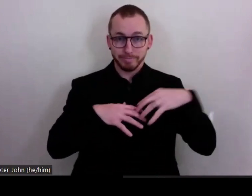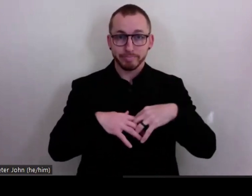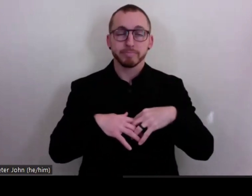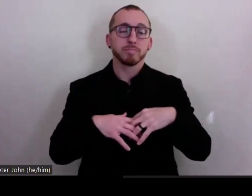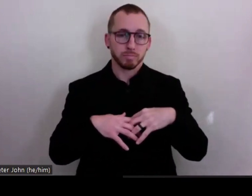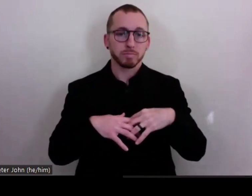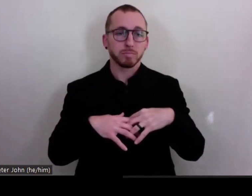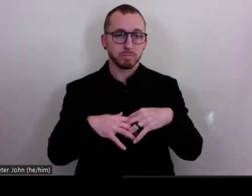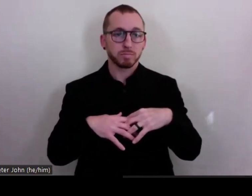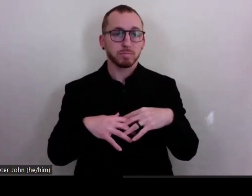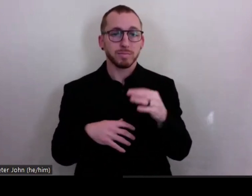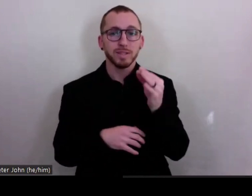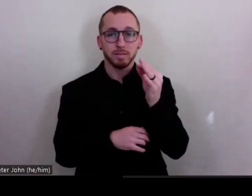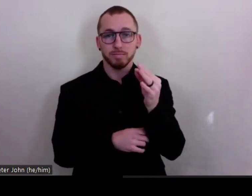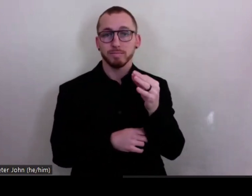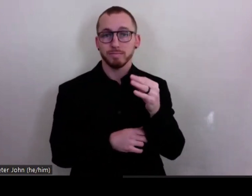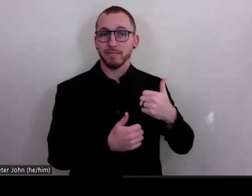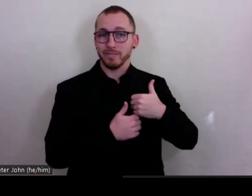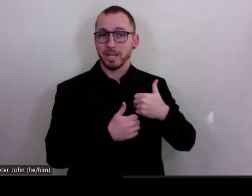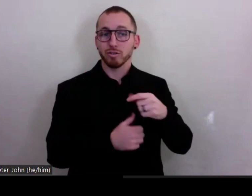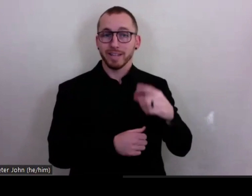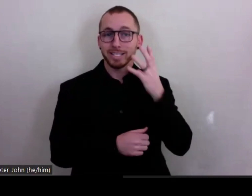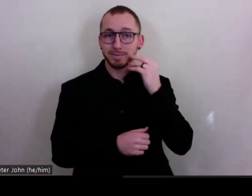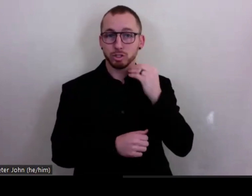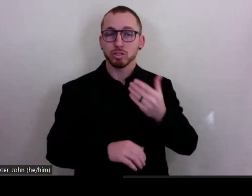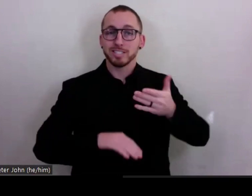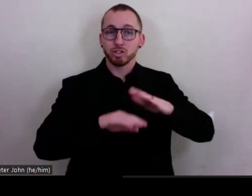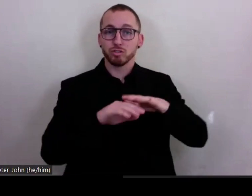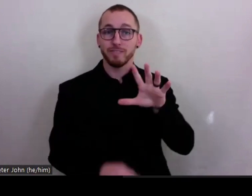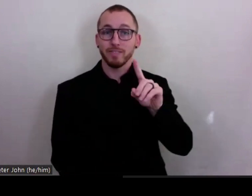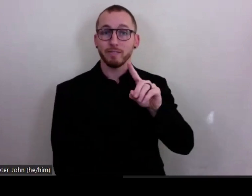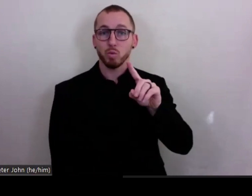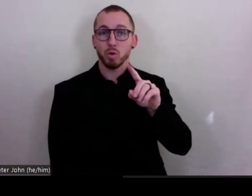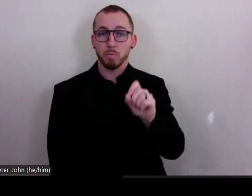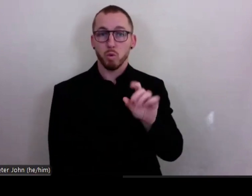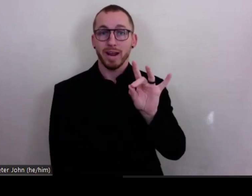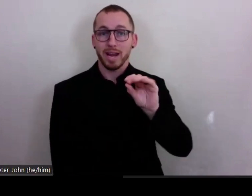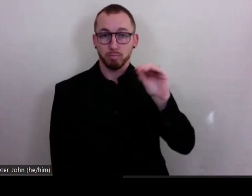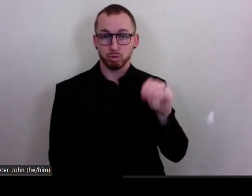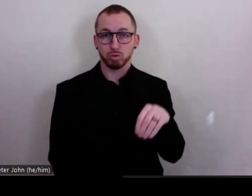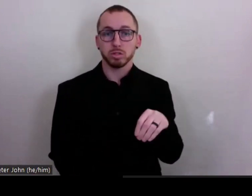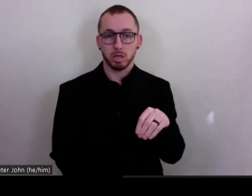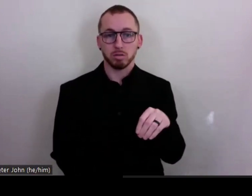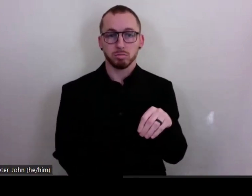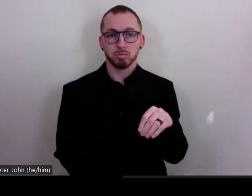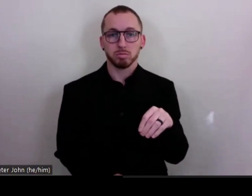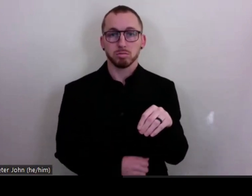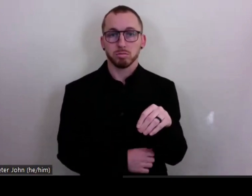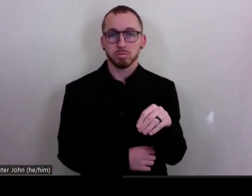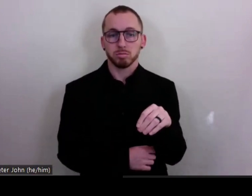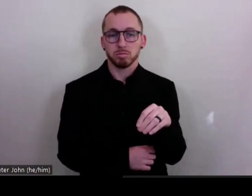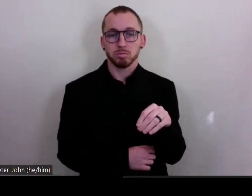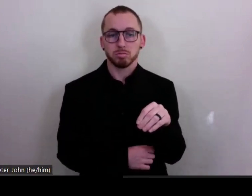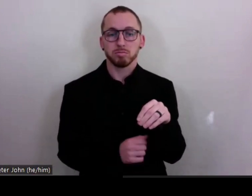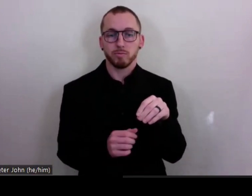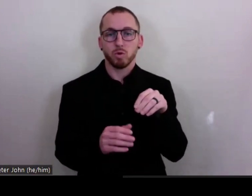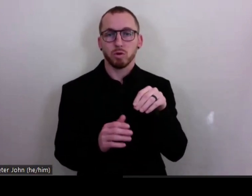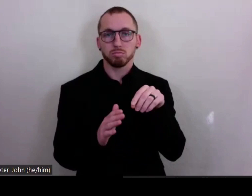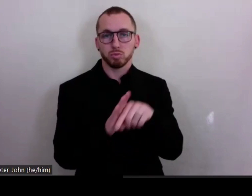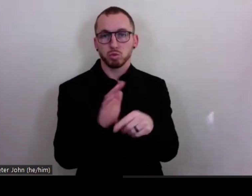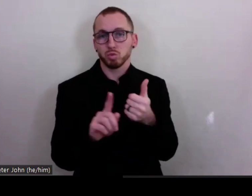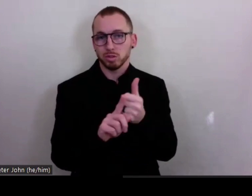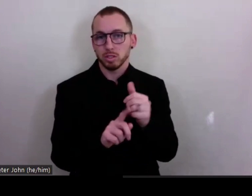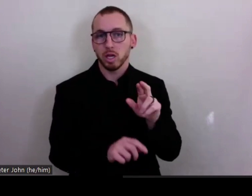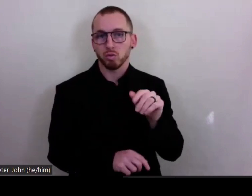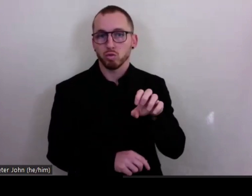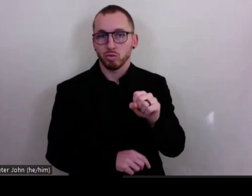Alaskan Native veterans experience an increase 51.8% in the unadjusted suicide rates.